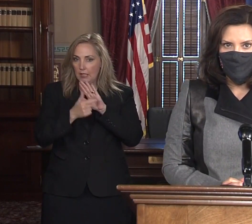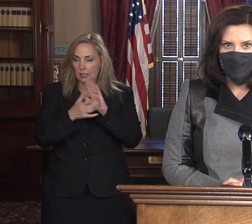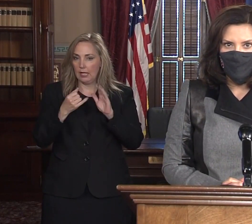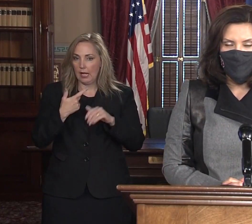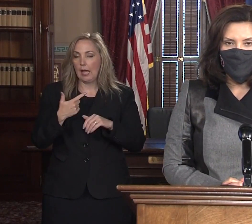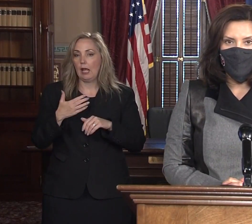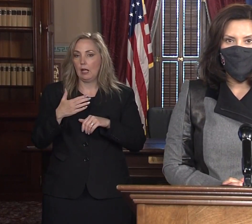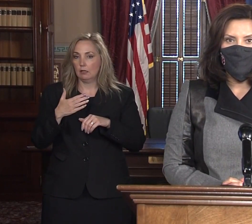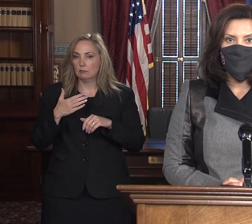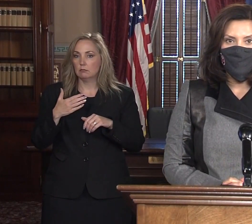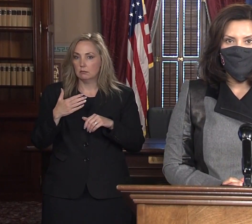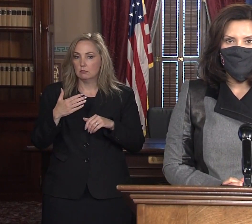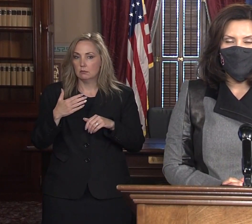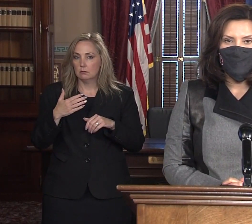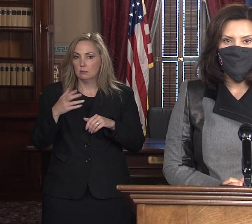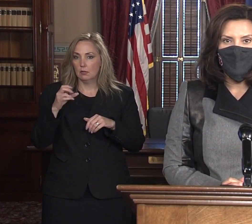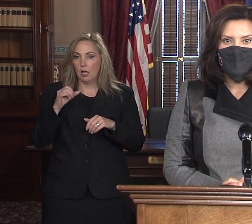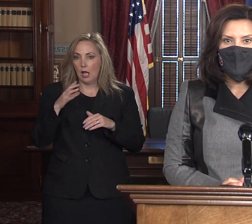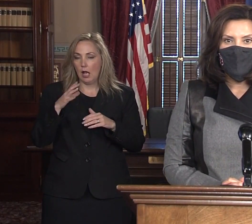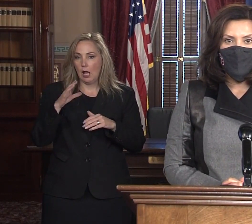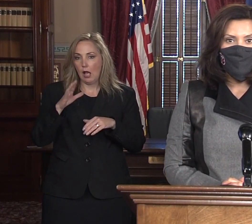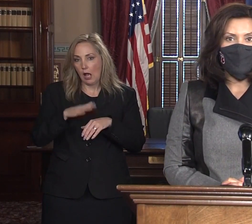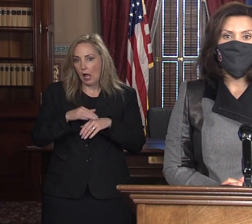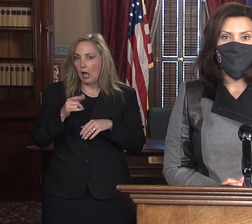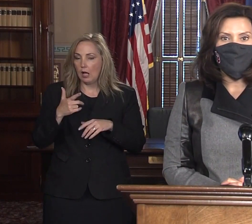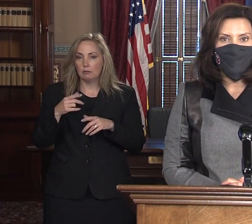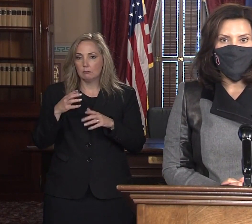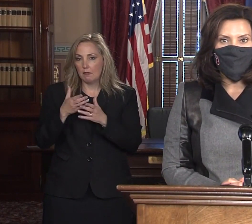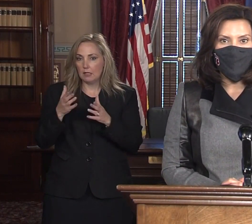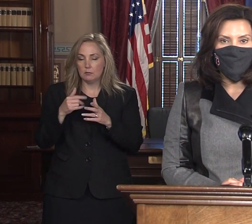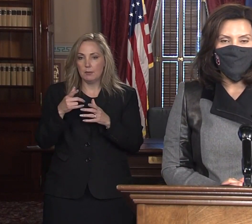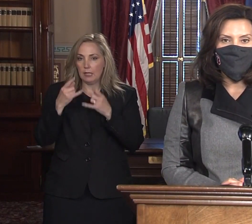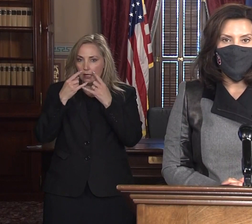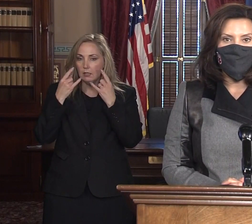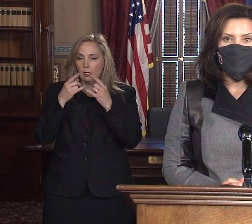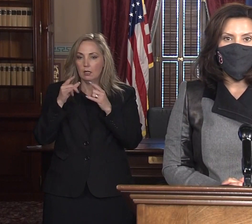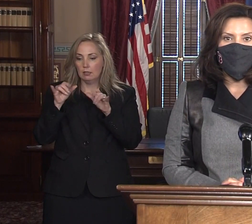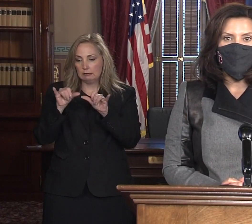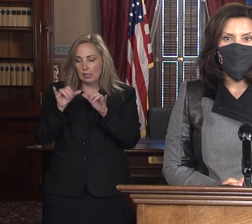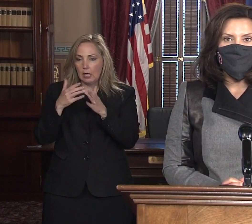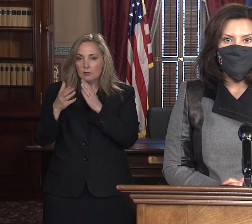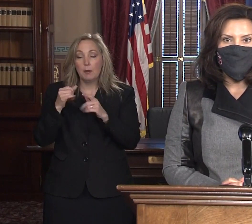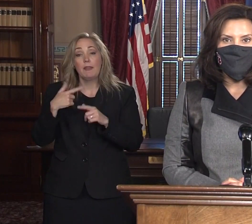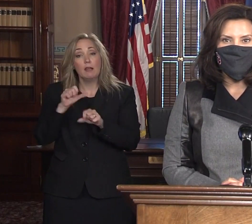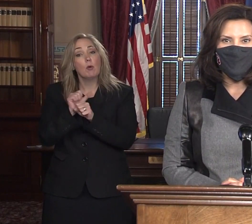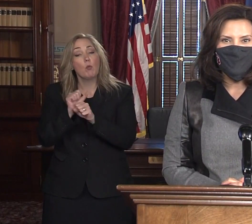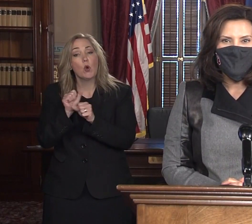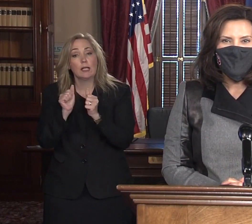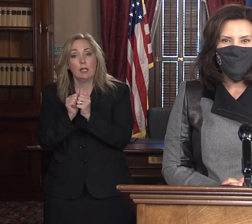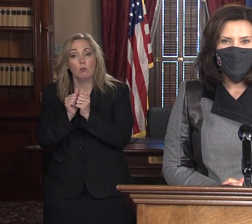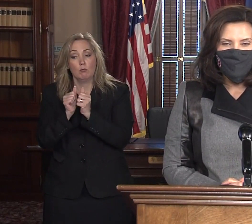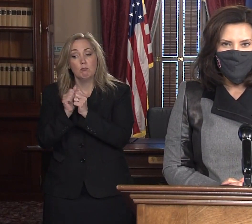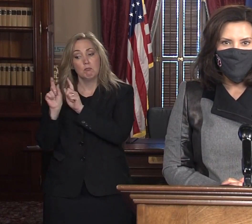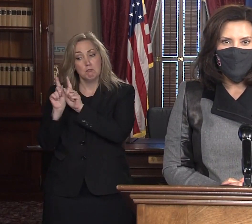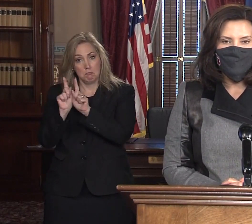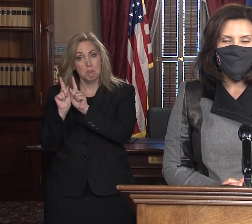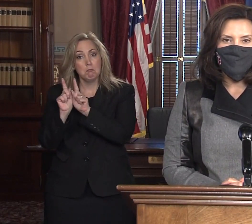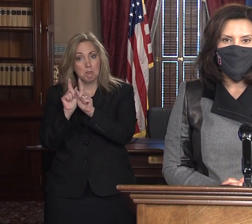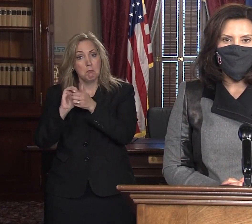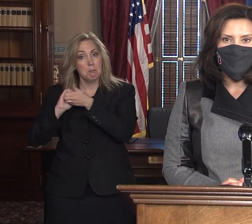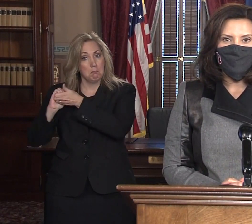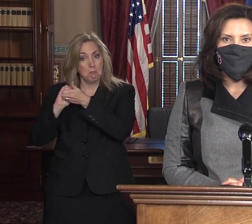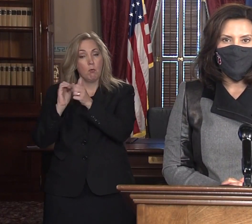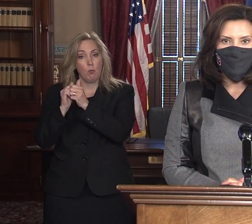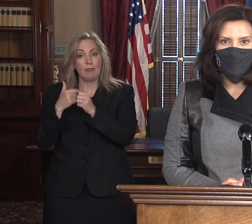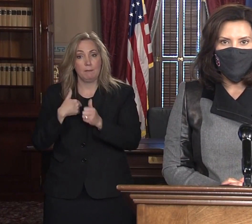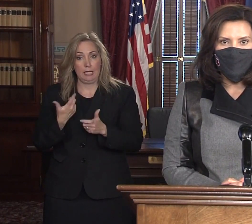prohibition on gatherings over a certain size. And I'm grateful for their partnership. They've been working alongside with me throughout this crisis to